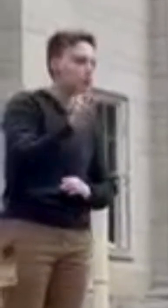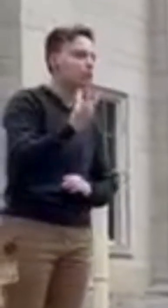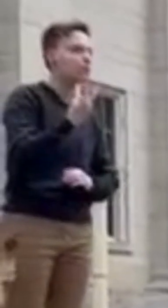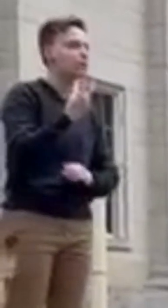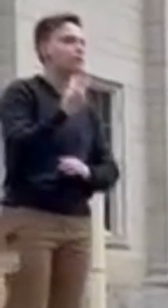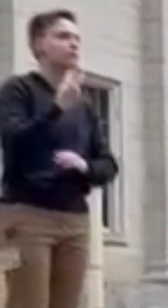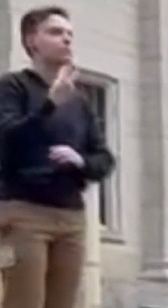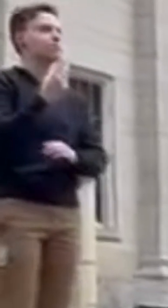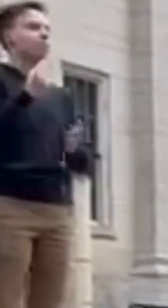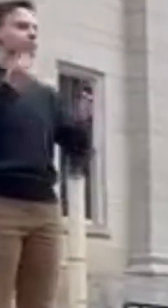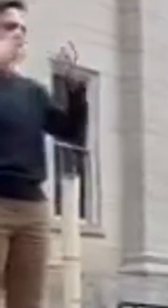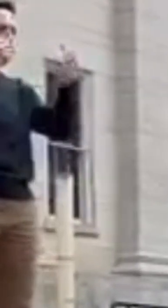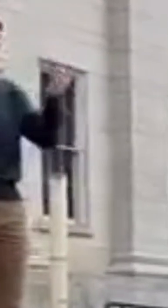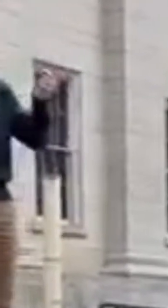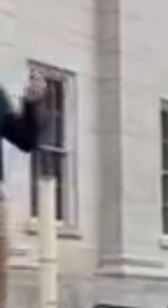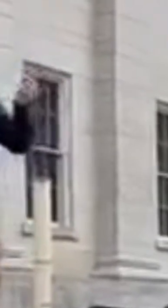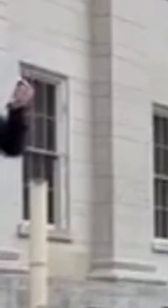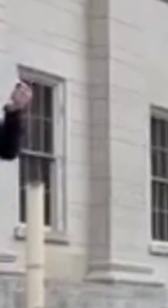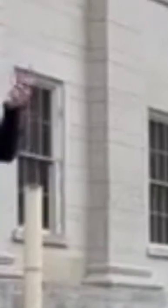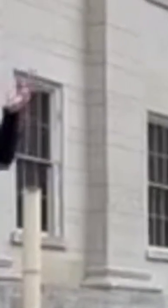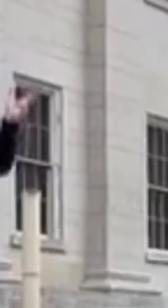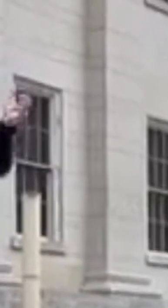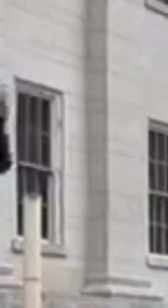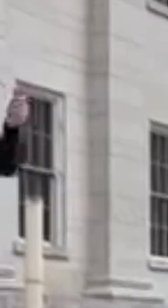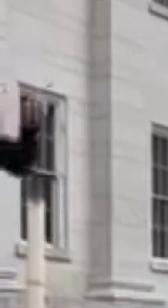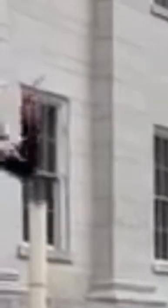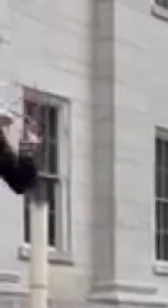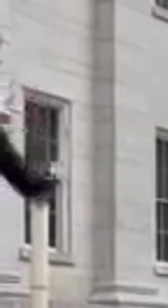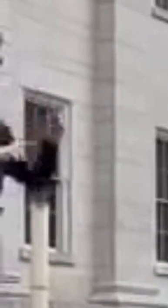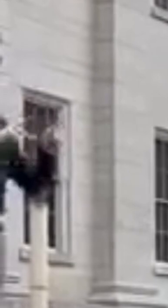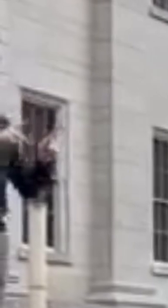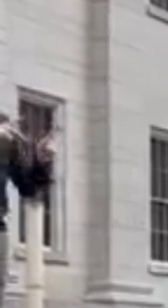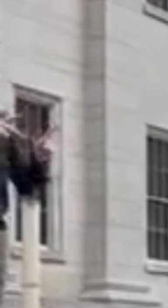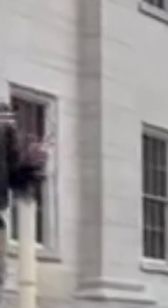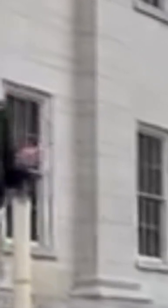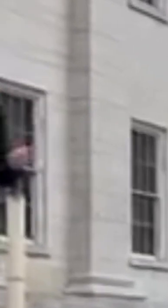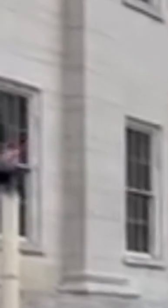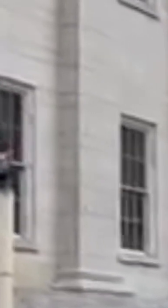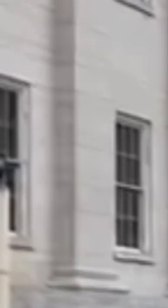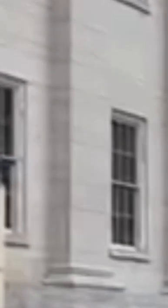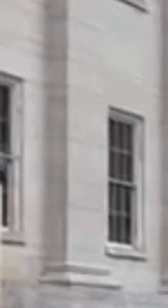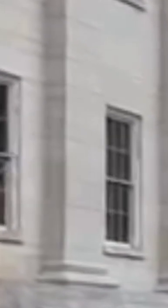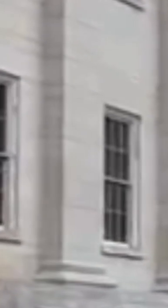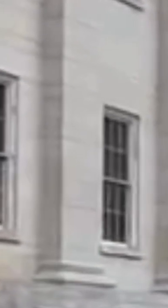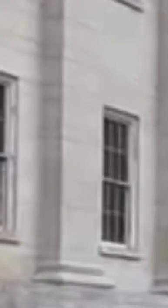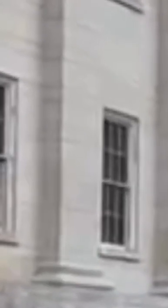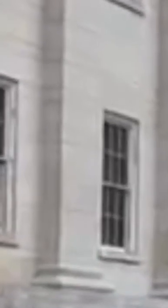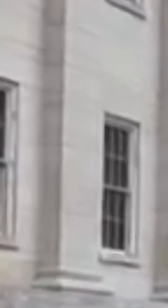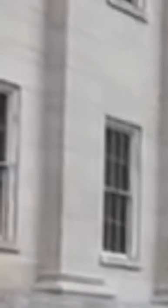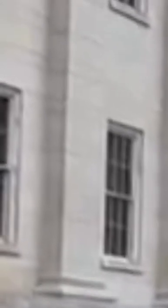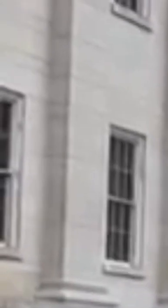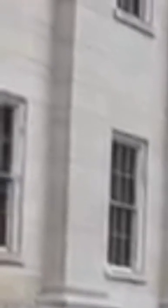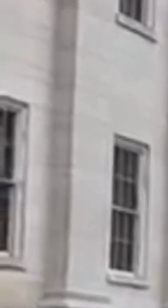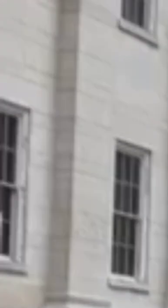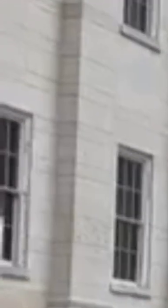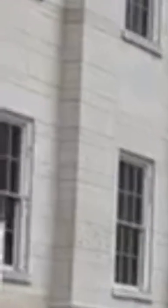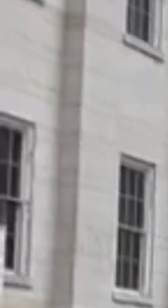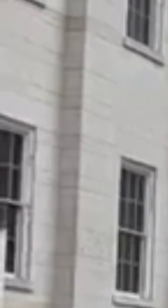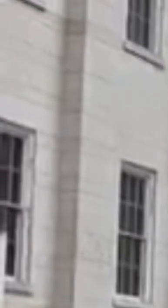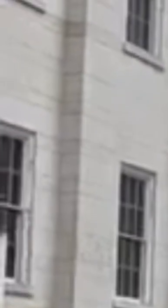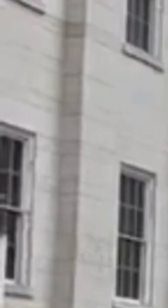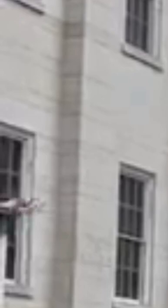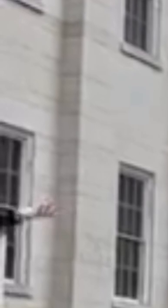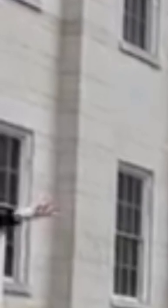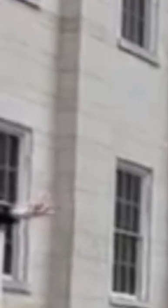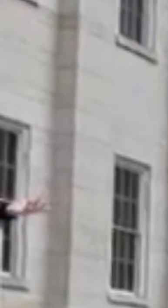I talk to people every day that do not like who I am. And that is absolutely